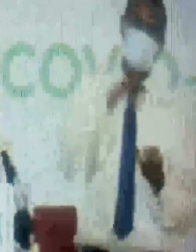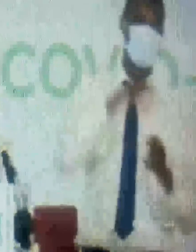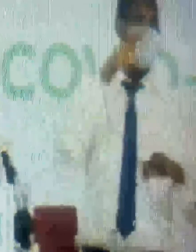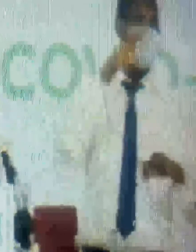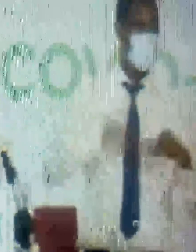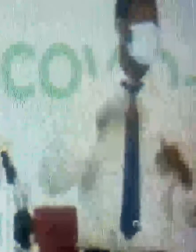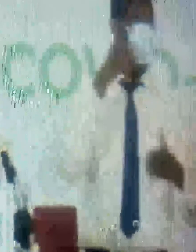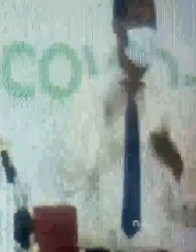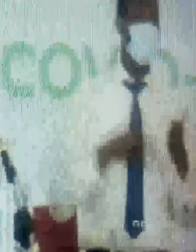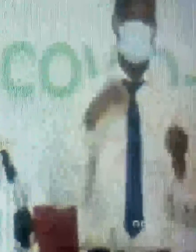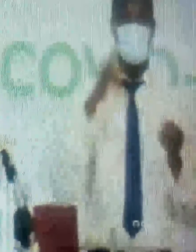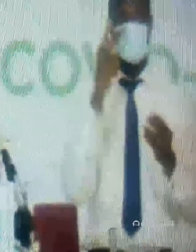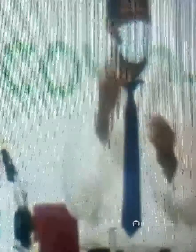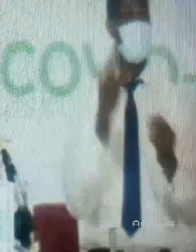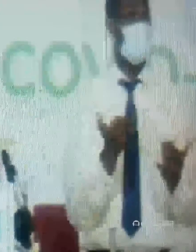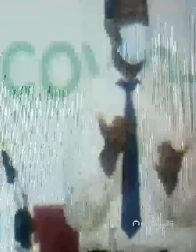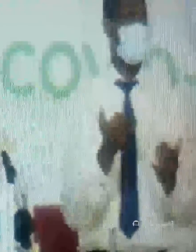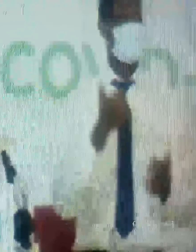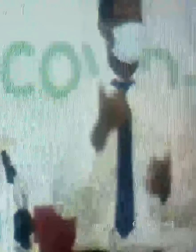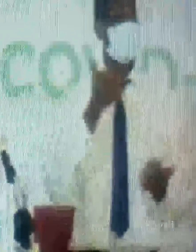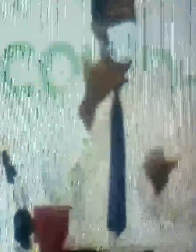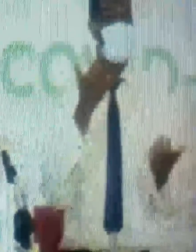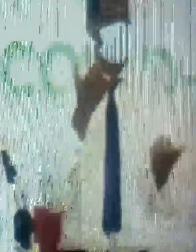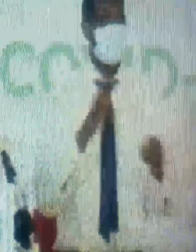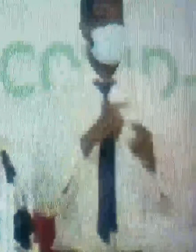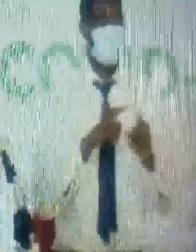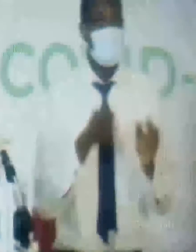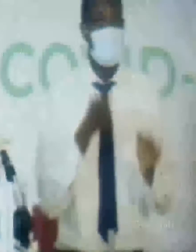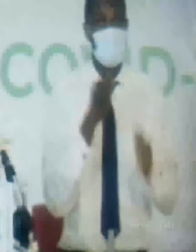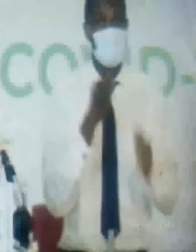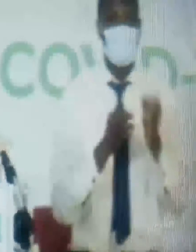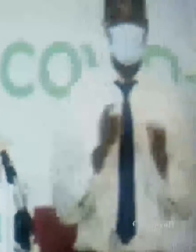But as long as we don't do that, our figures will keep rising.